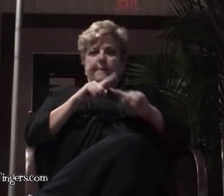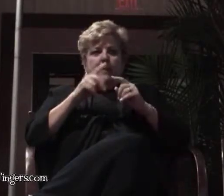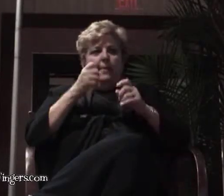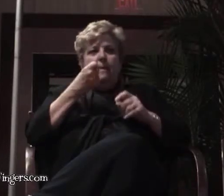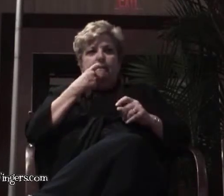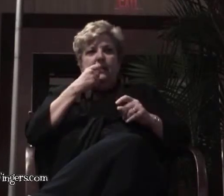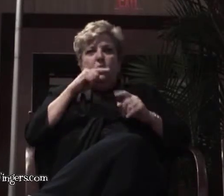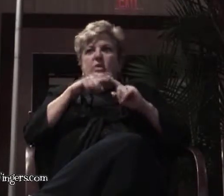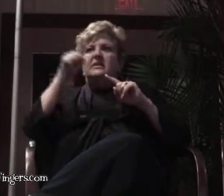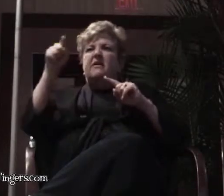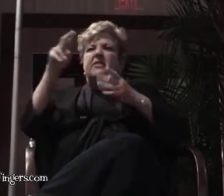me.